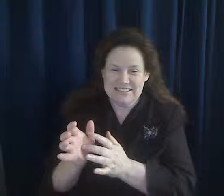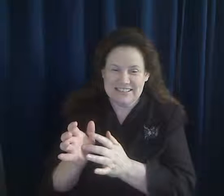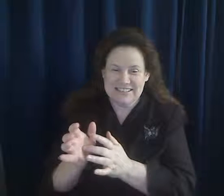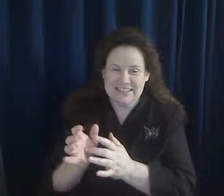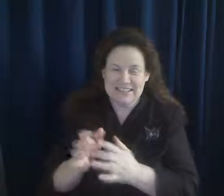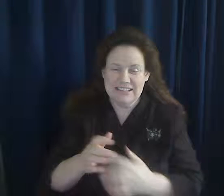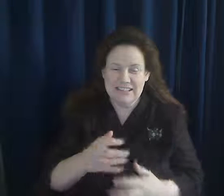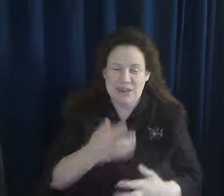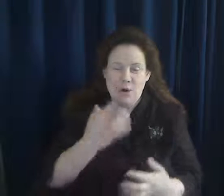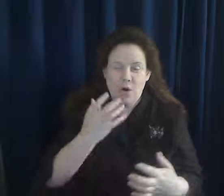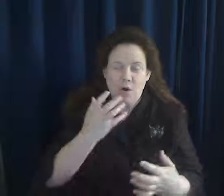Jesus.